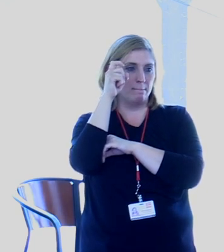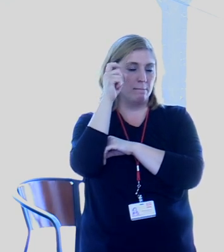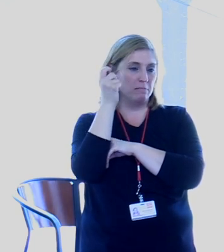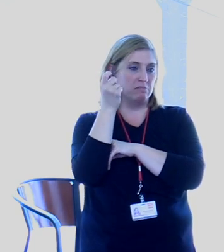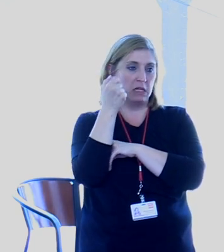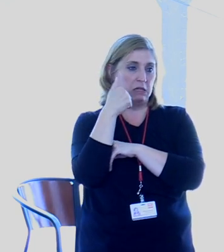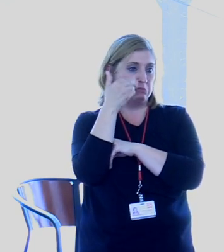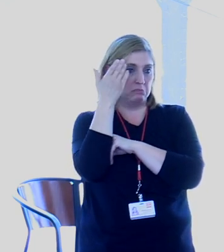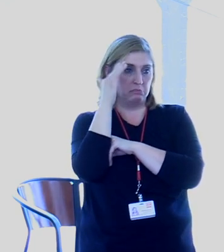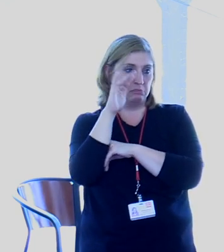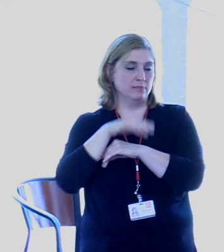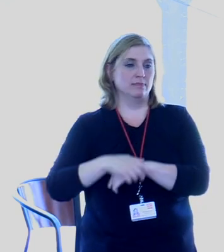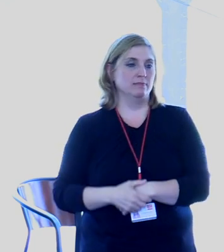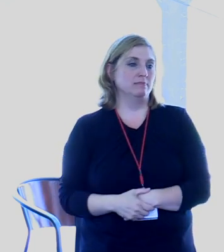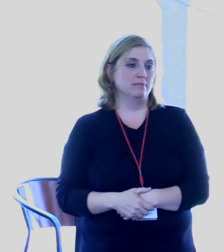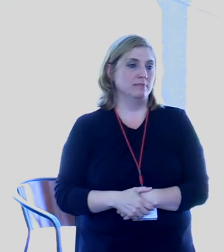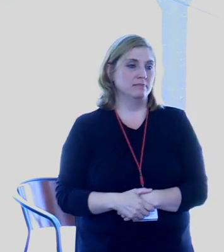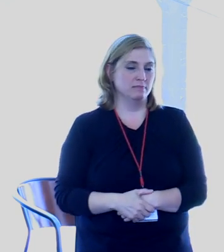I do not know.